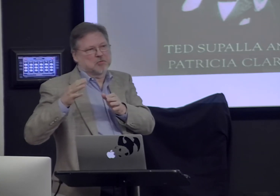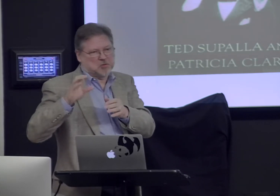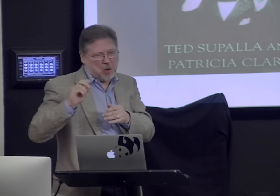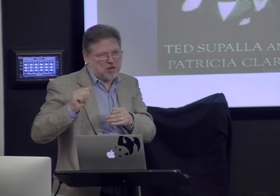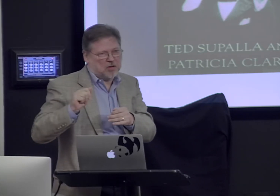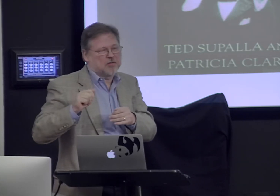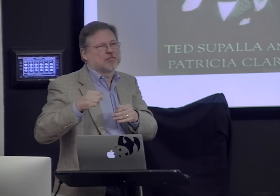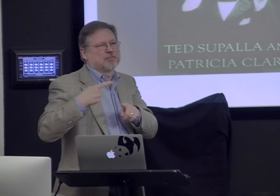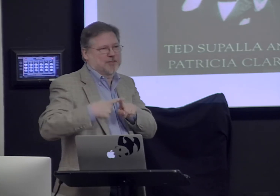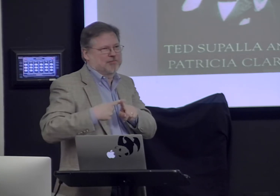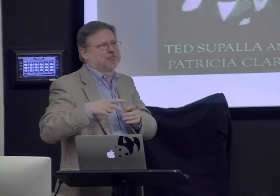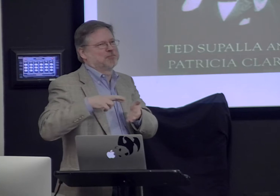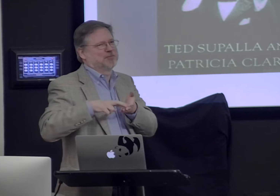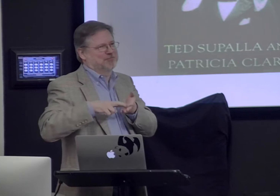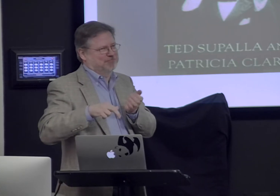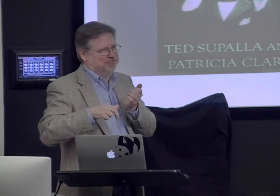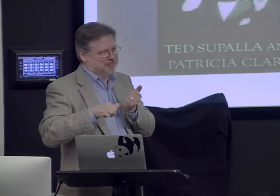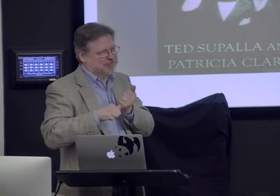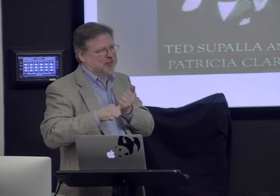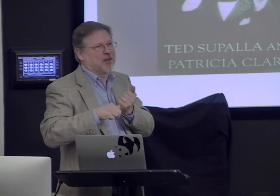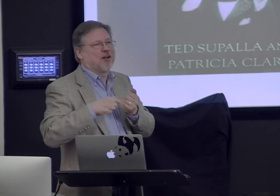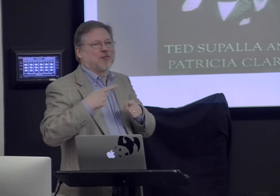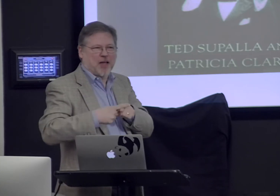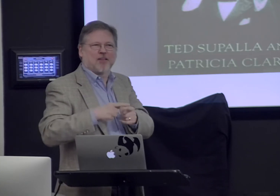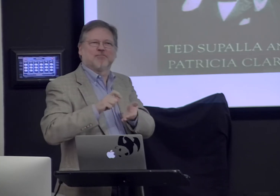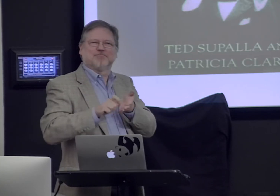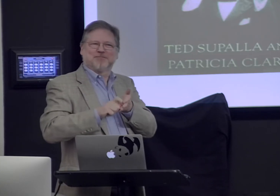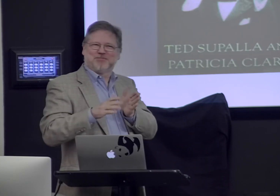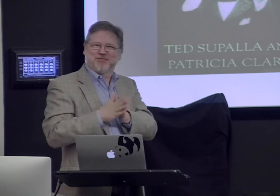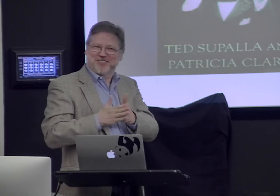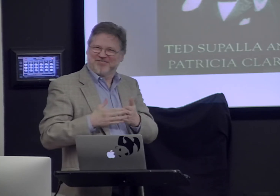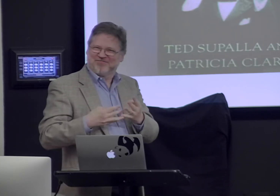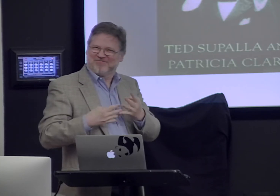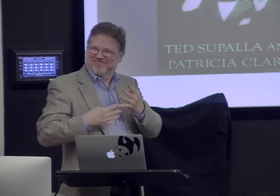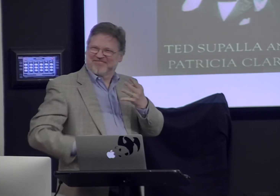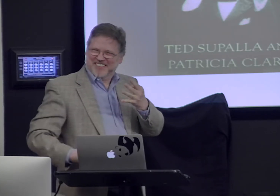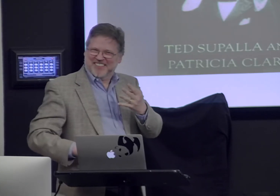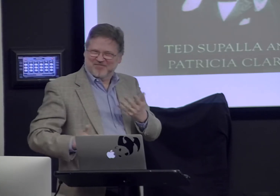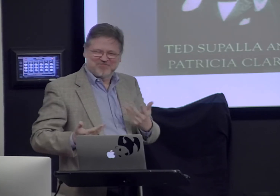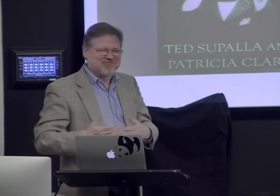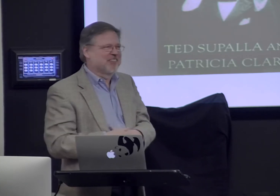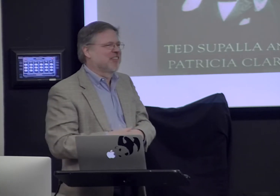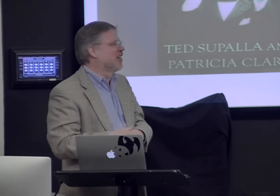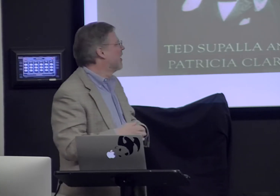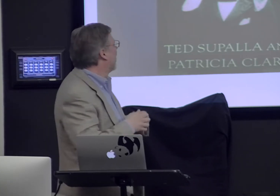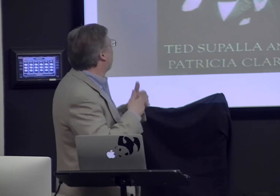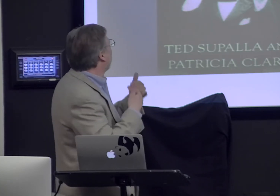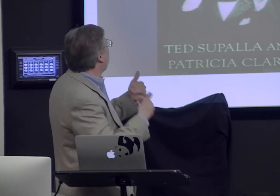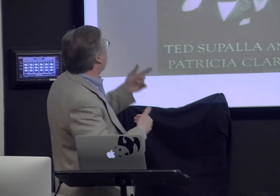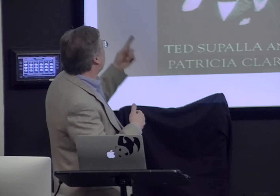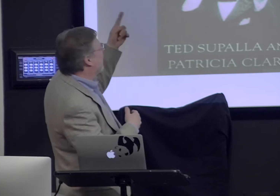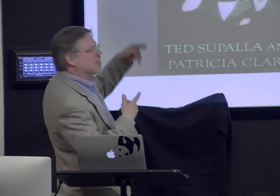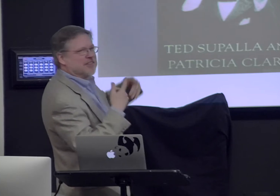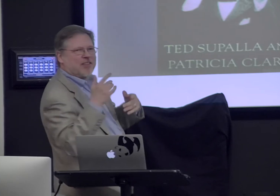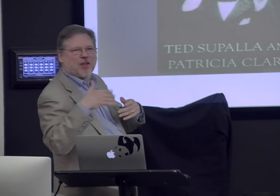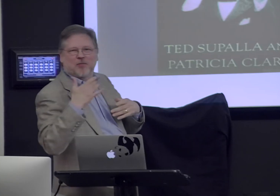Patricia started out as an interpreter working with me. She came to later be a research assistant and eventually a co-author. She